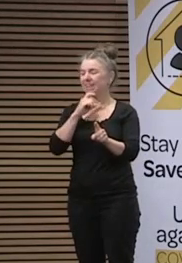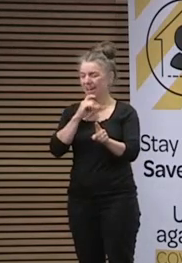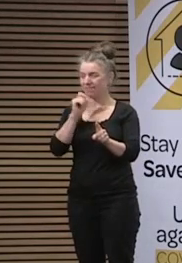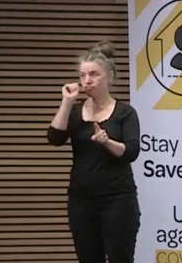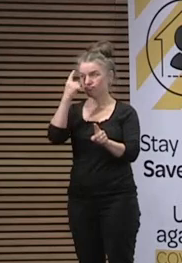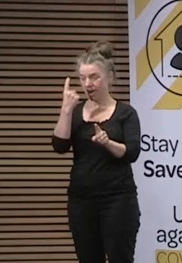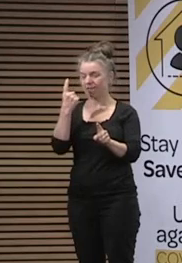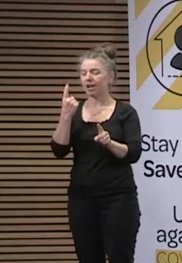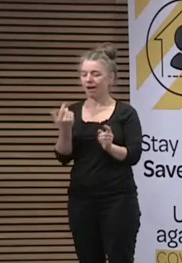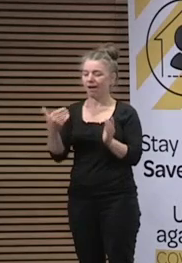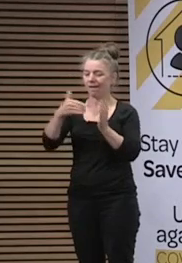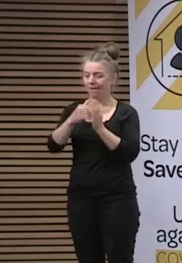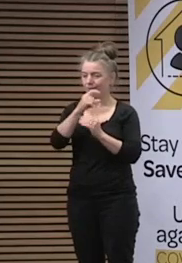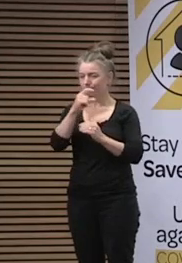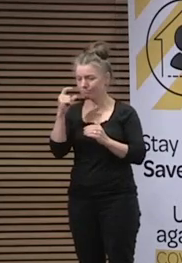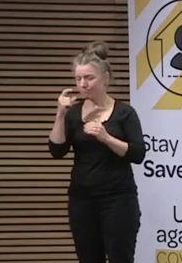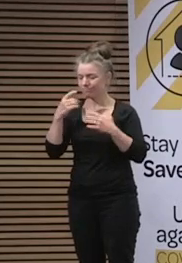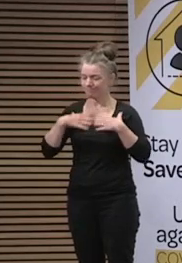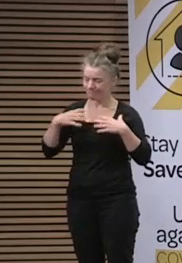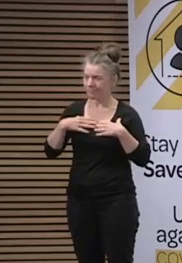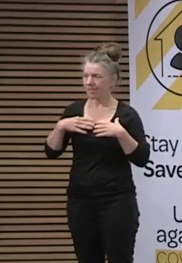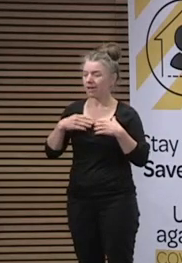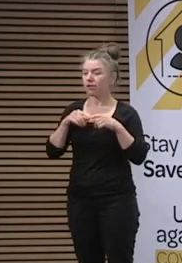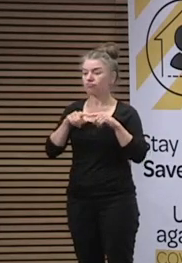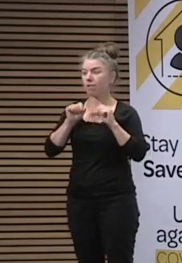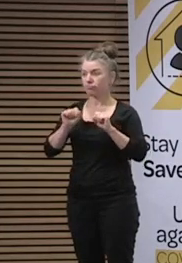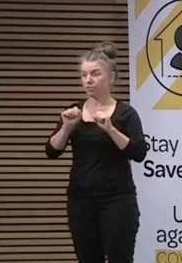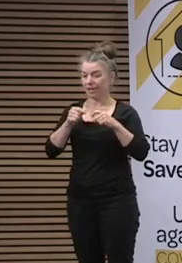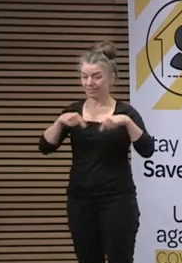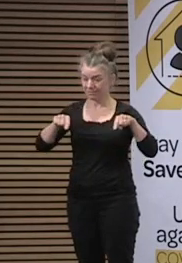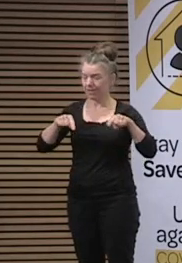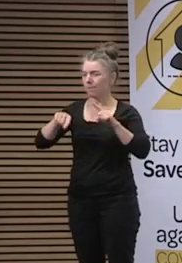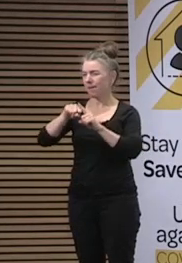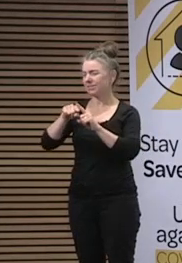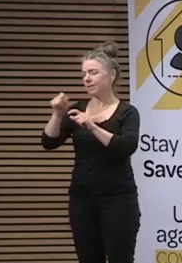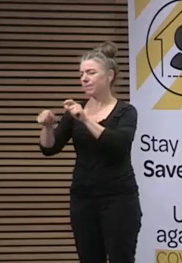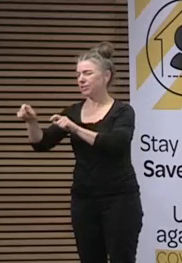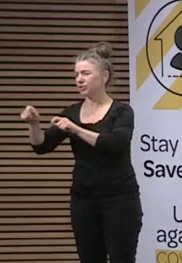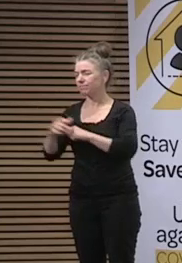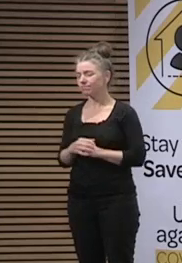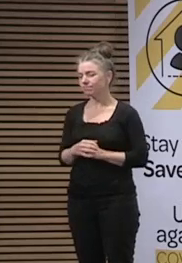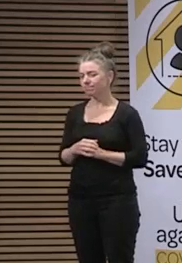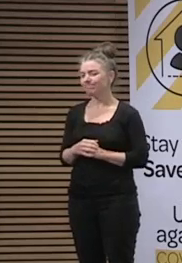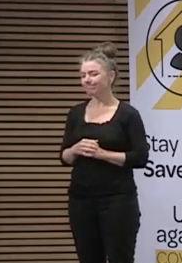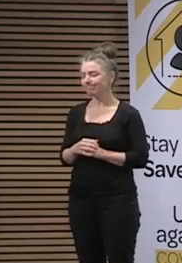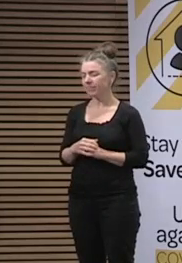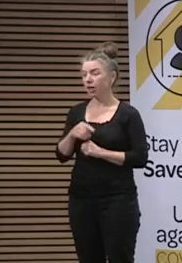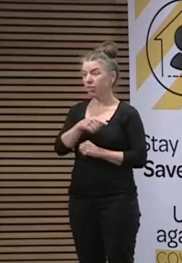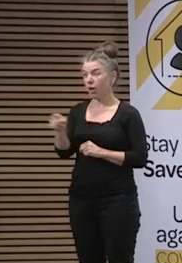both themselves and other patients. But as a precautionary approach, the DHB has